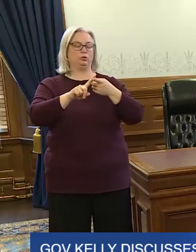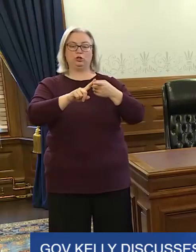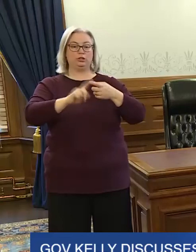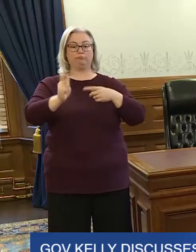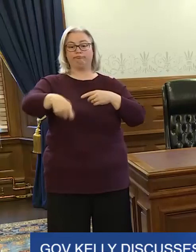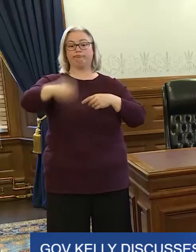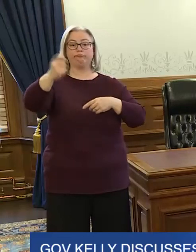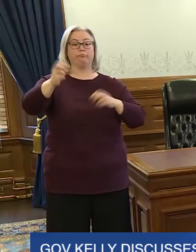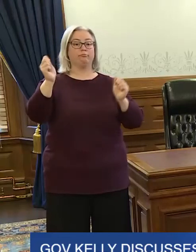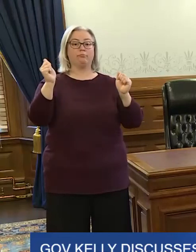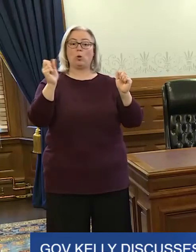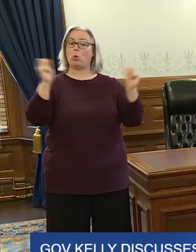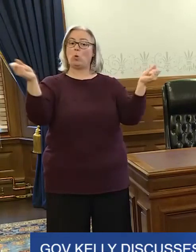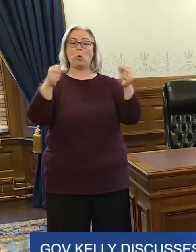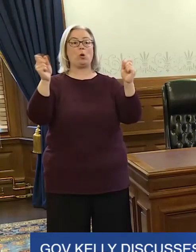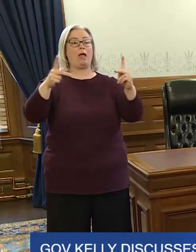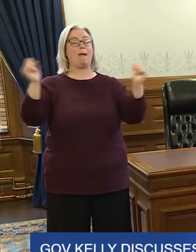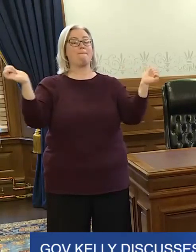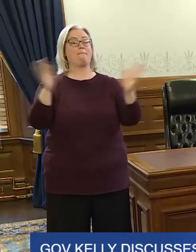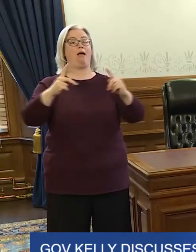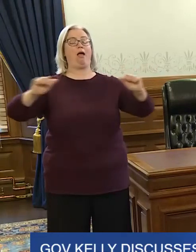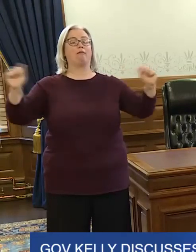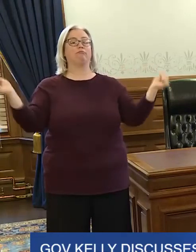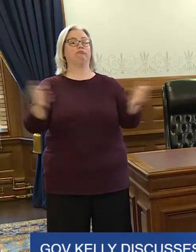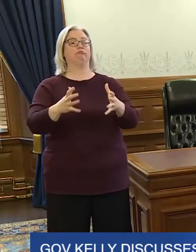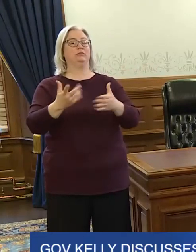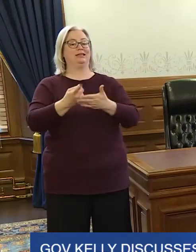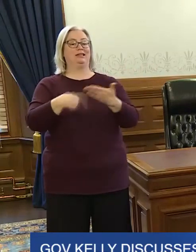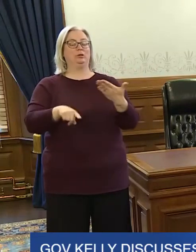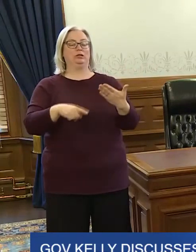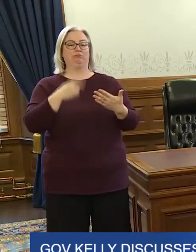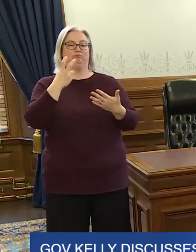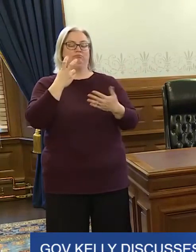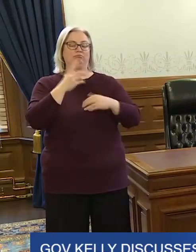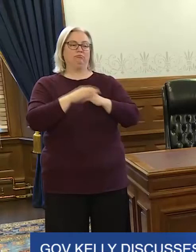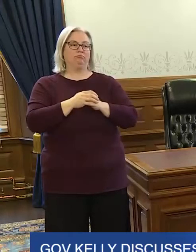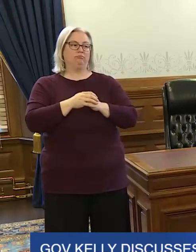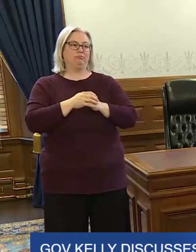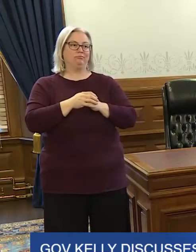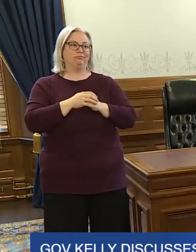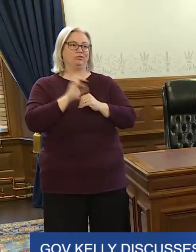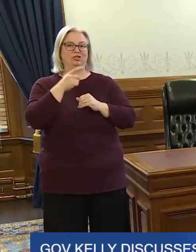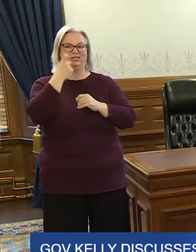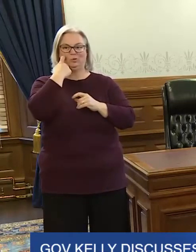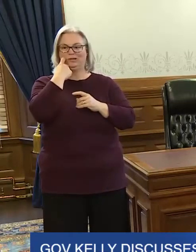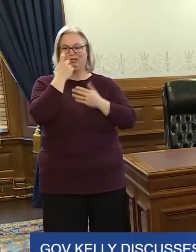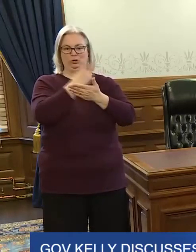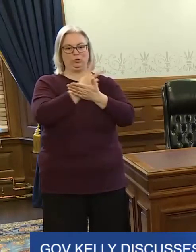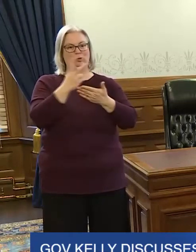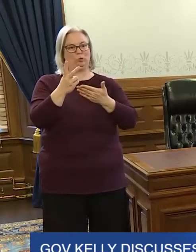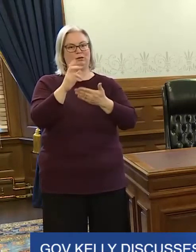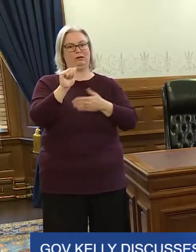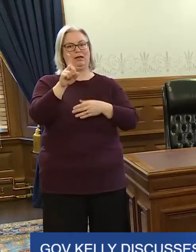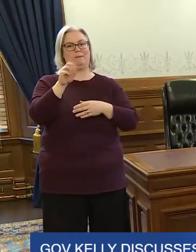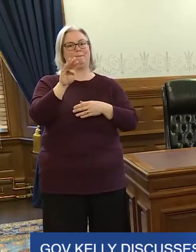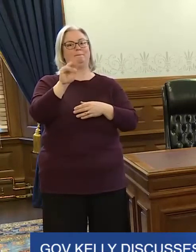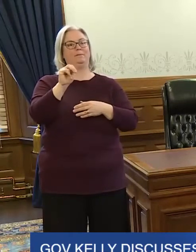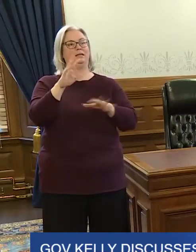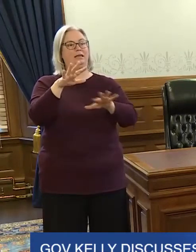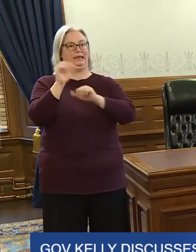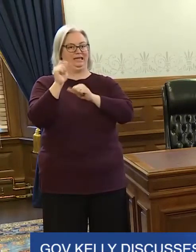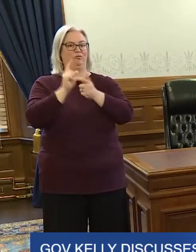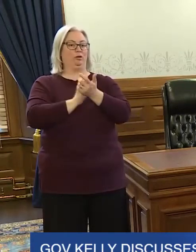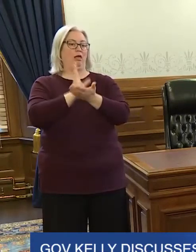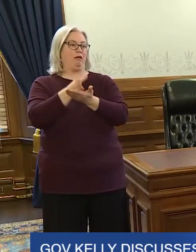open up all the doors of state offices next week, which is when, you know, the 2-week administrative leave